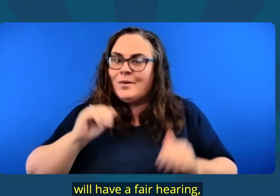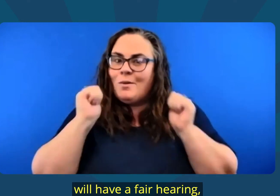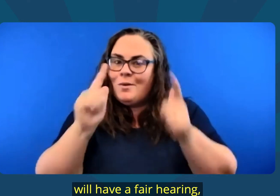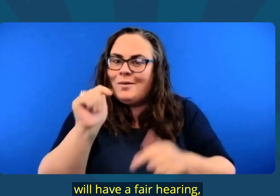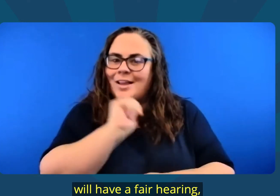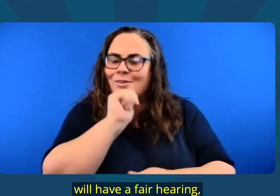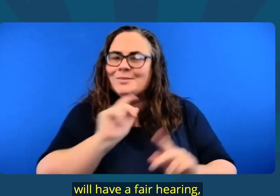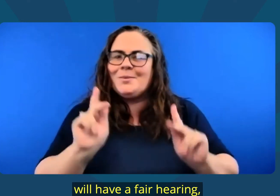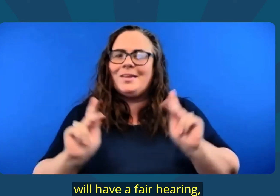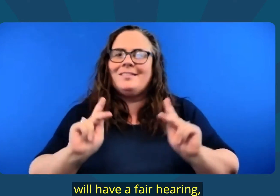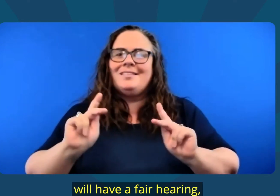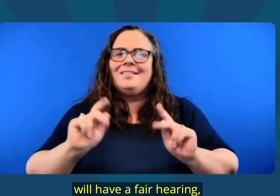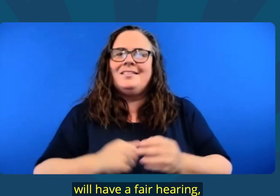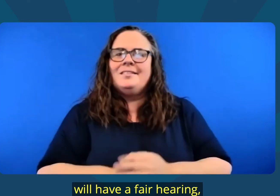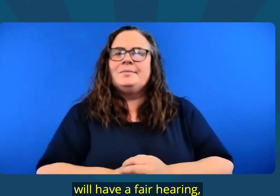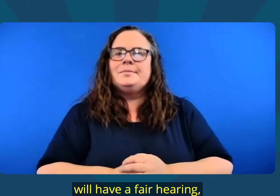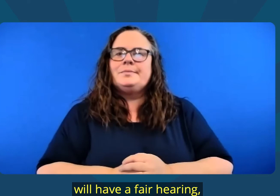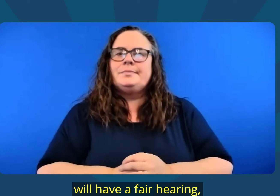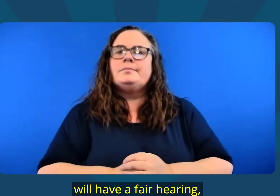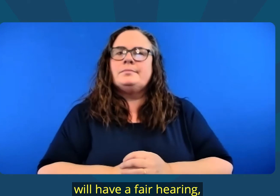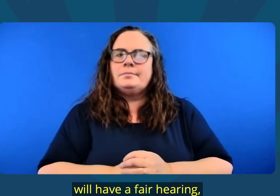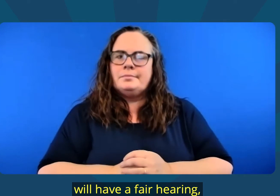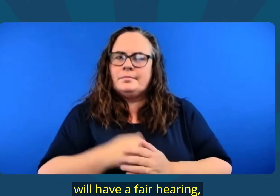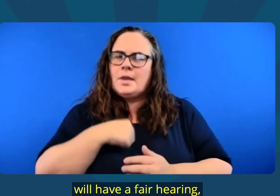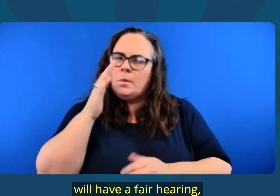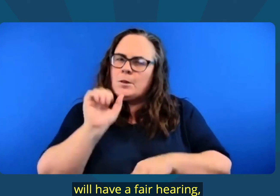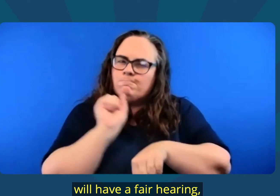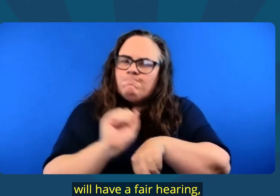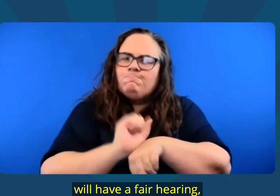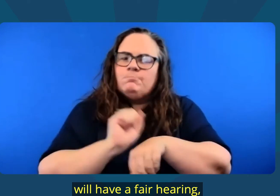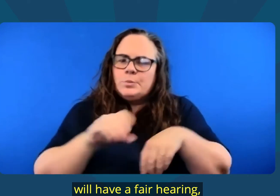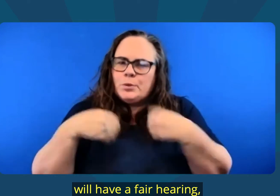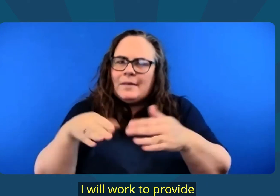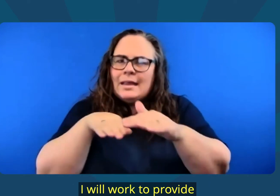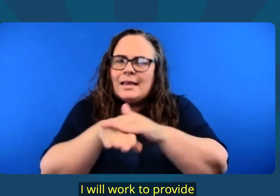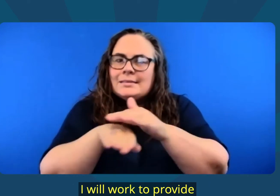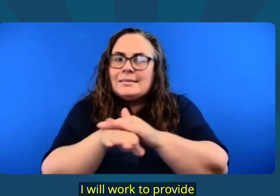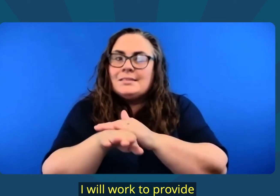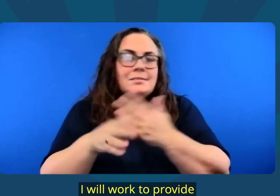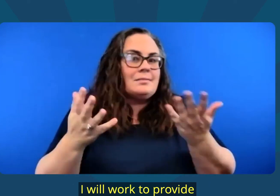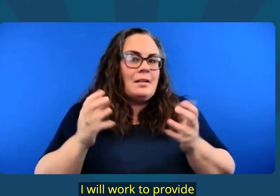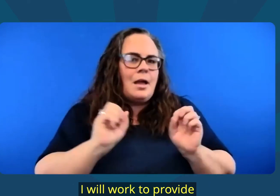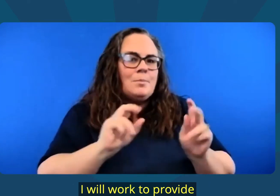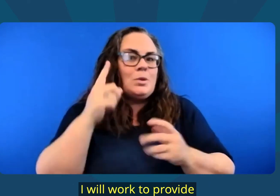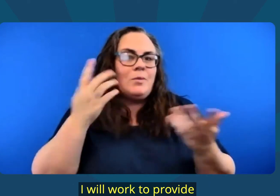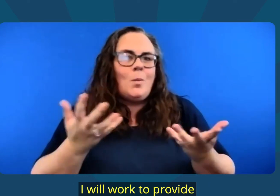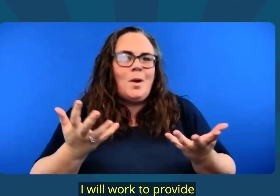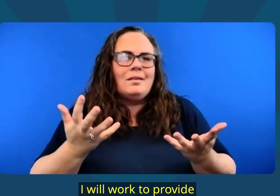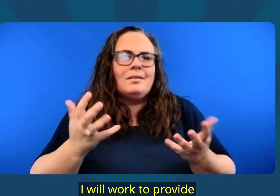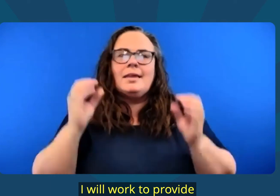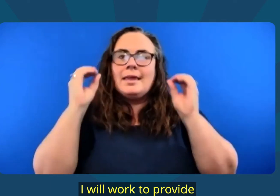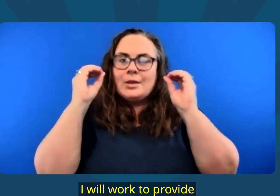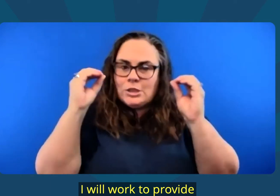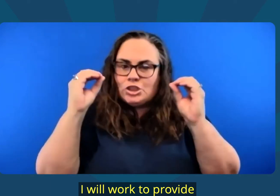benefiting all Arizonans. I will work to provide access